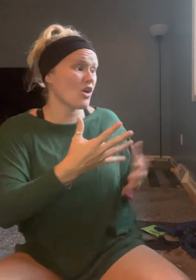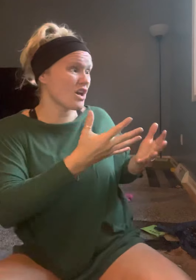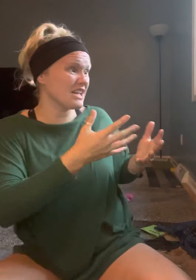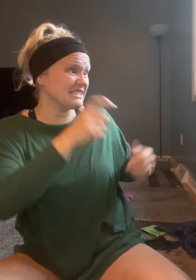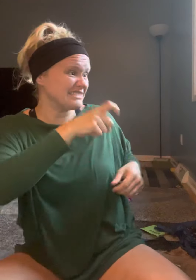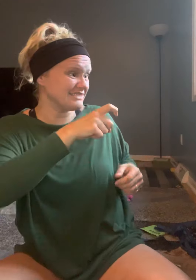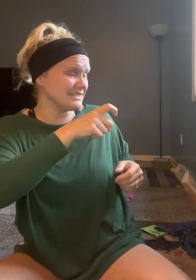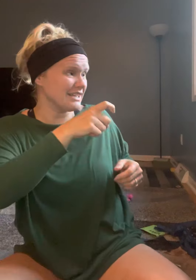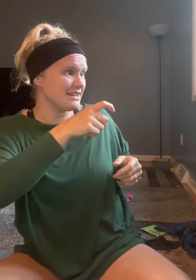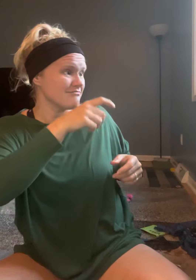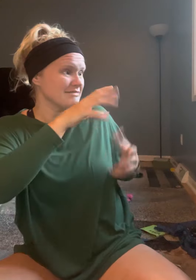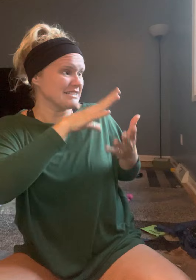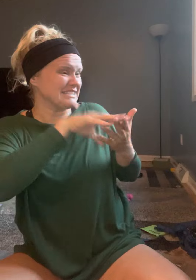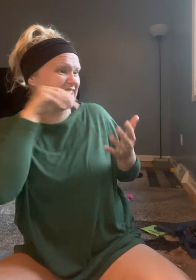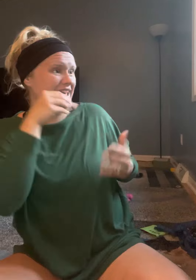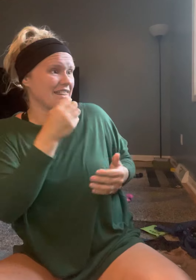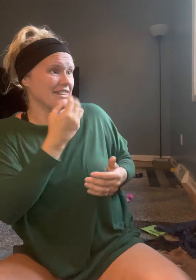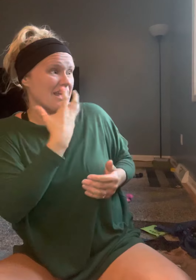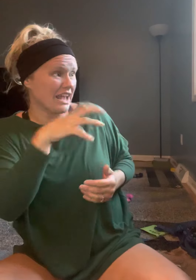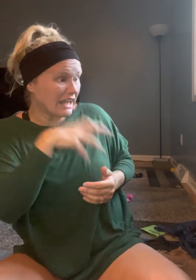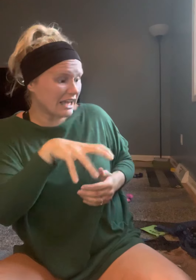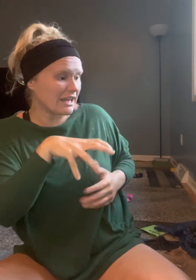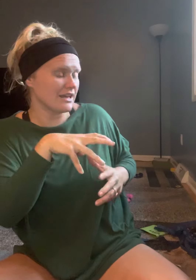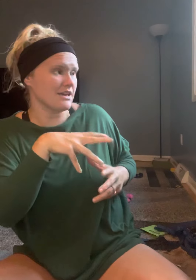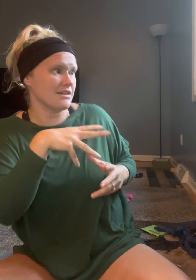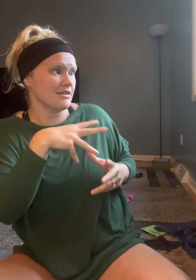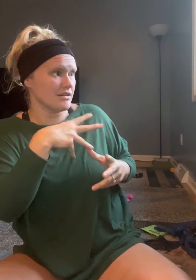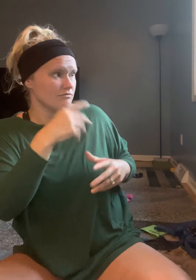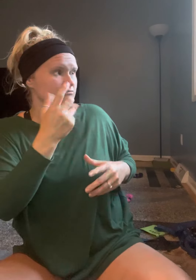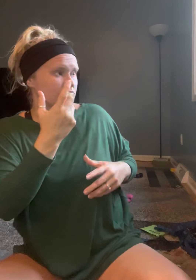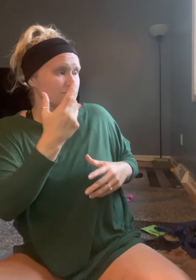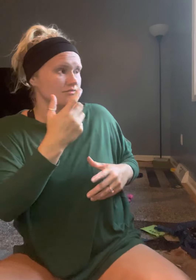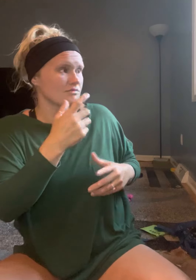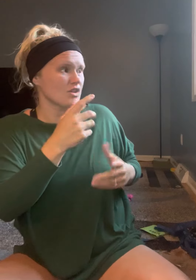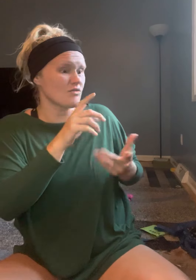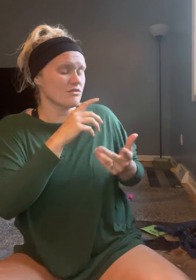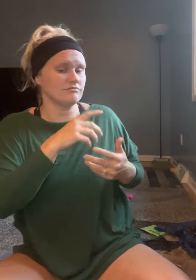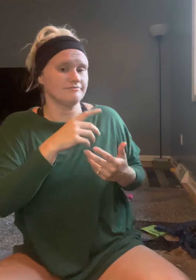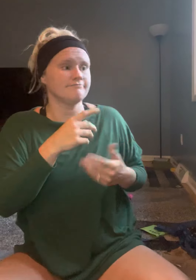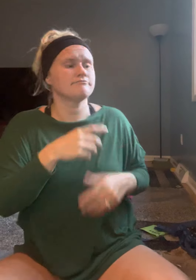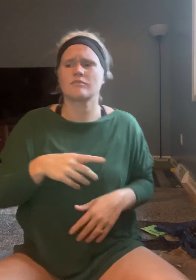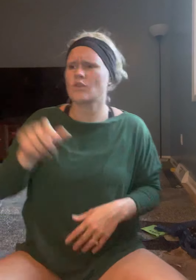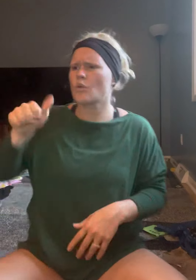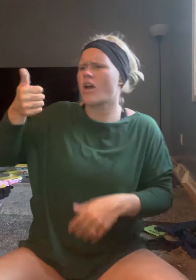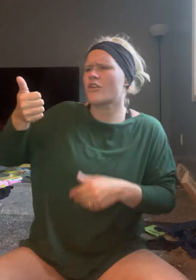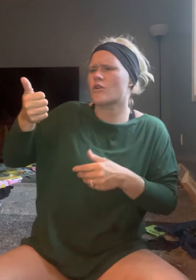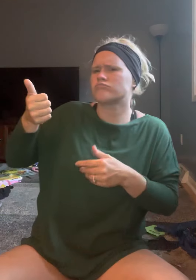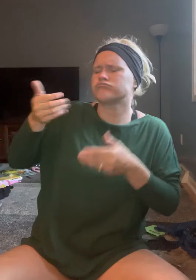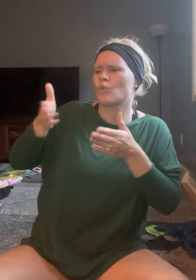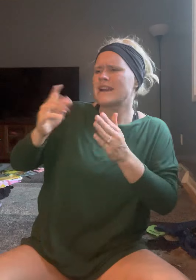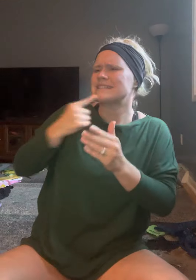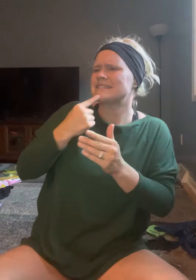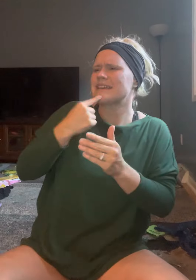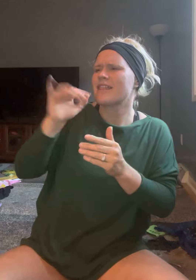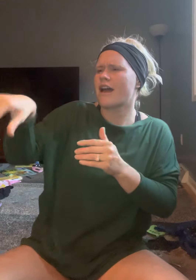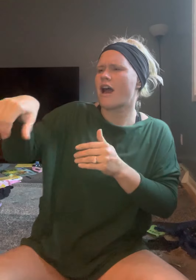way to say take the heat out of it? Cool it. If you cool water vapor, it turns into liquid. If you cool liquid, it turns